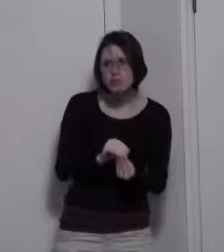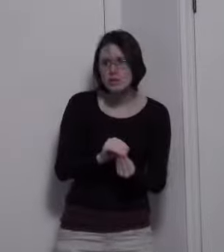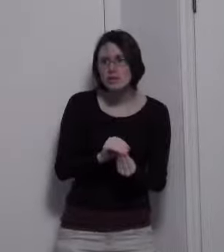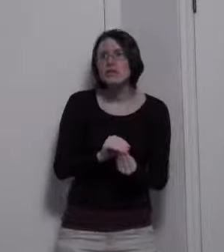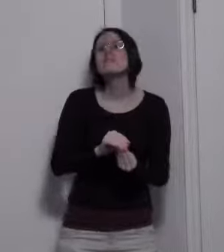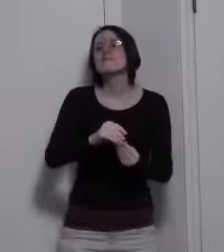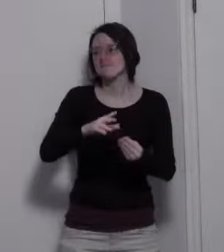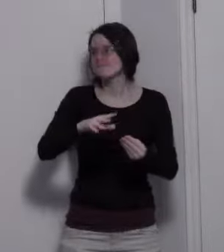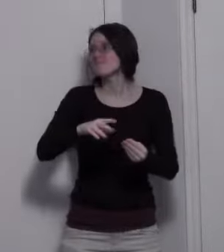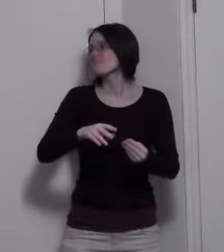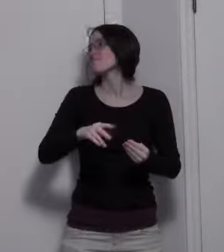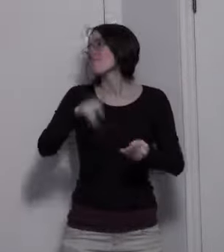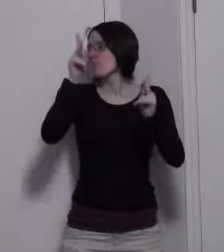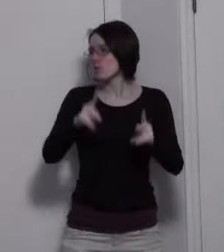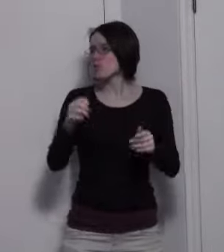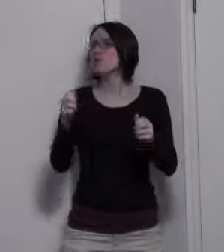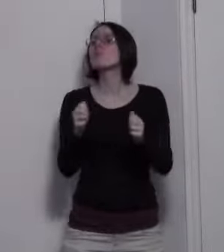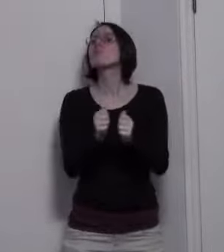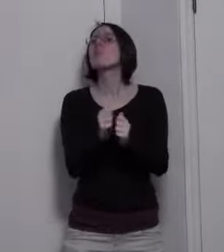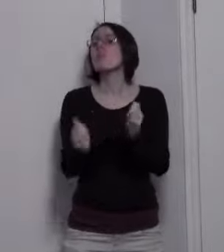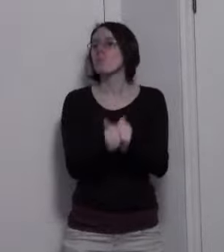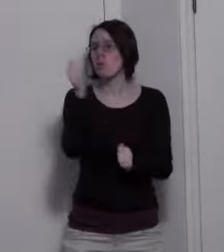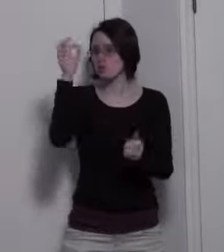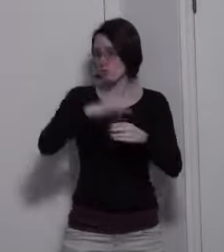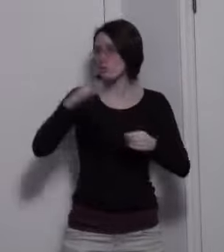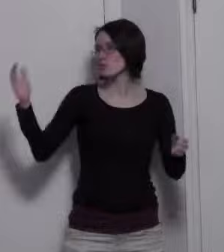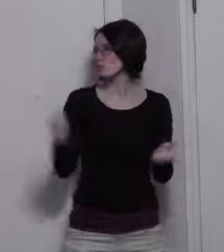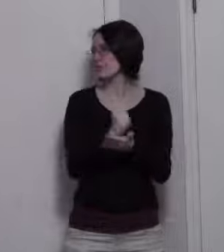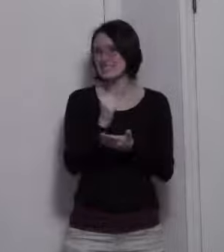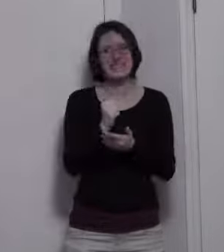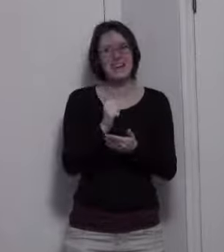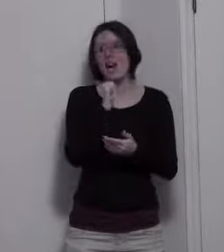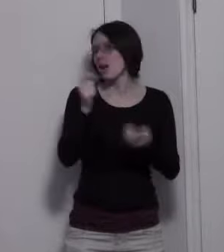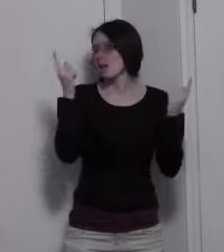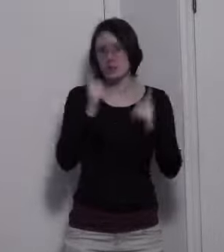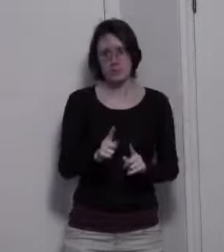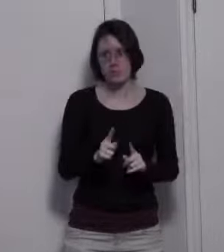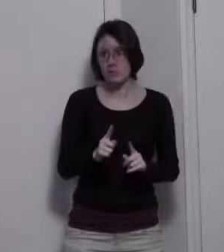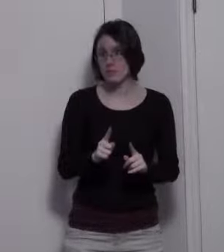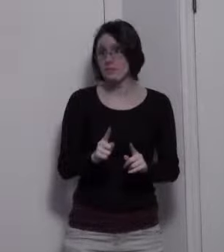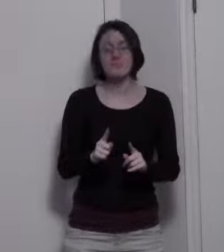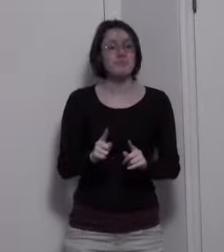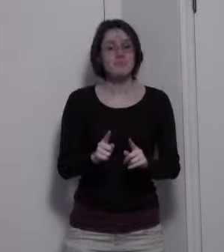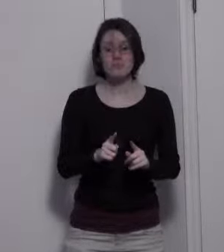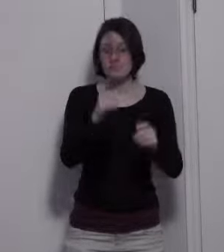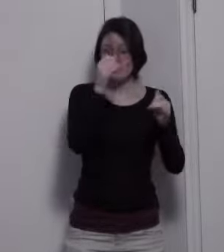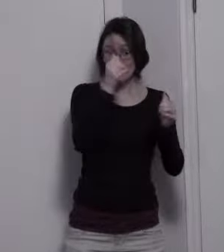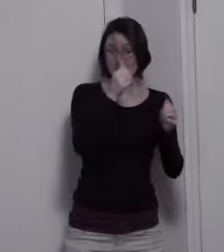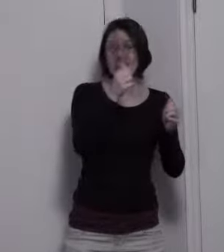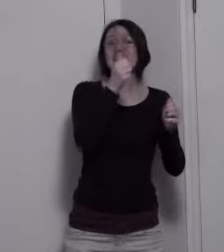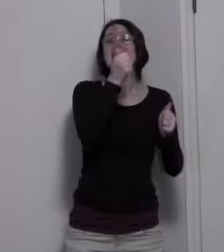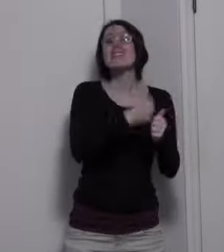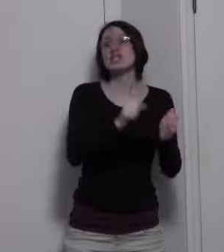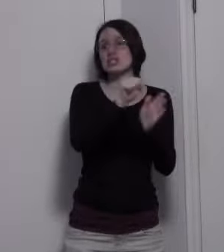case. U.S. elections are not decided by the total or popular vote, but individual states. Let me